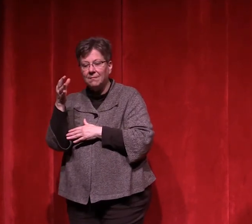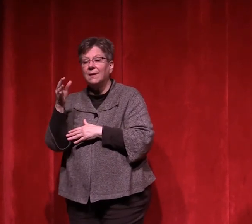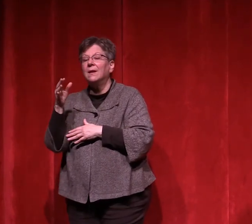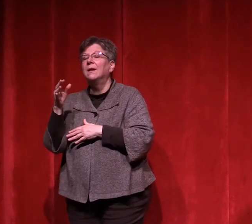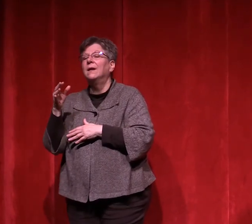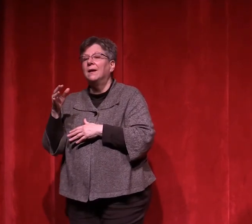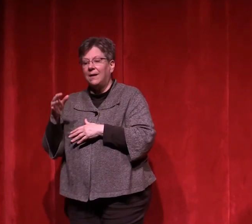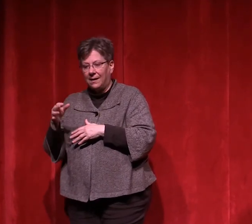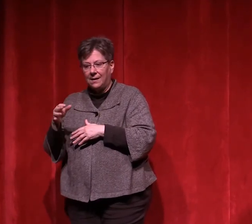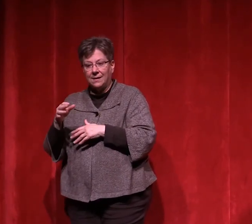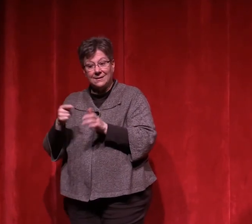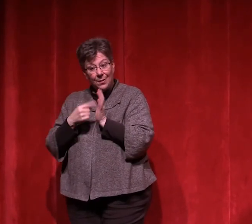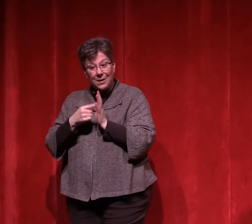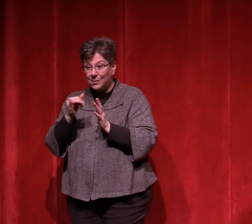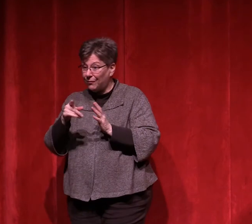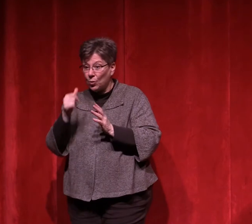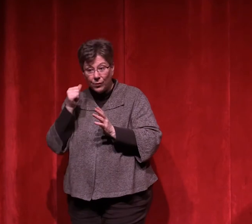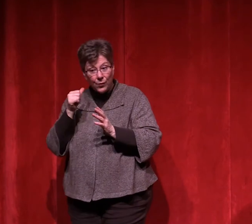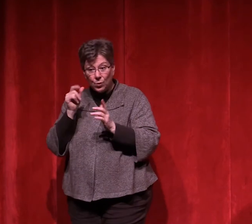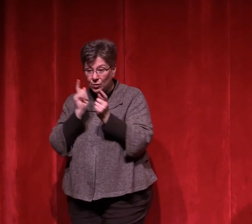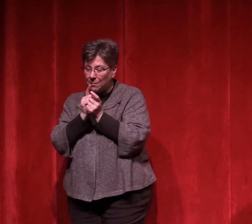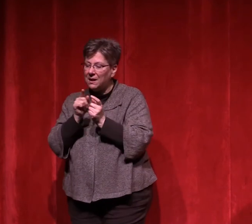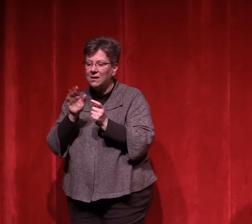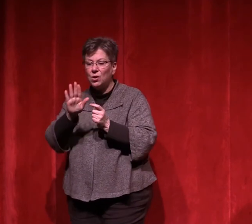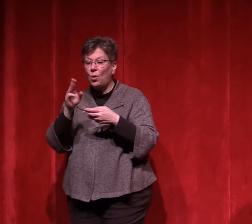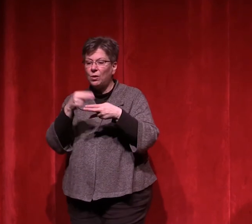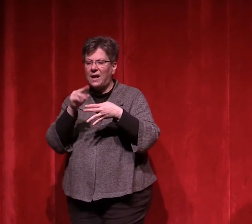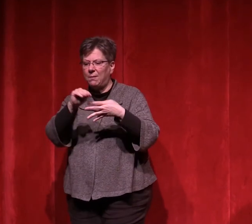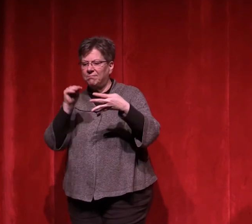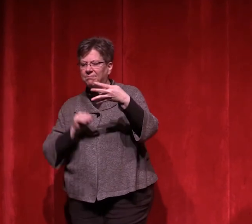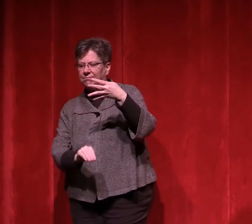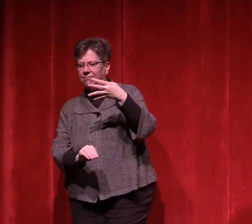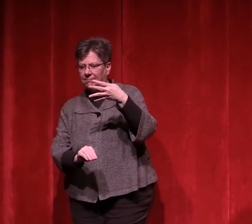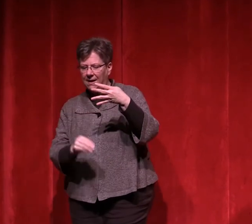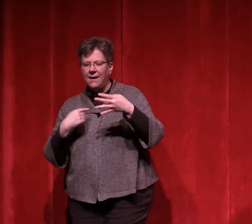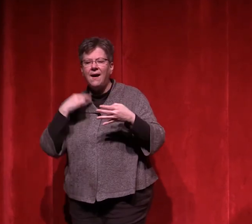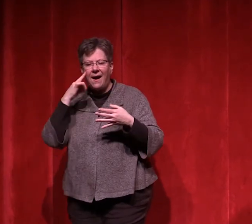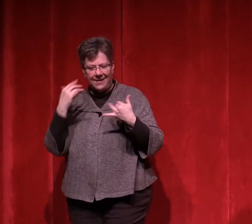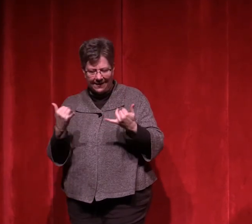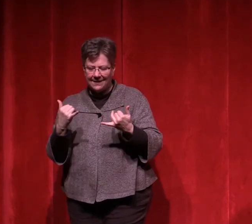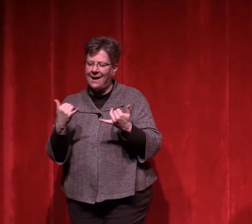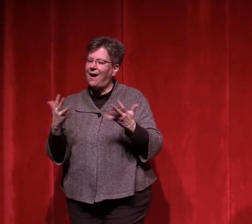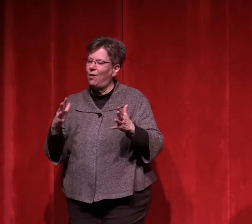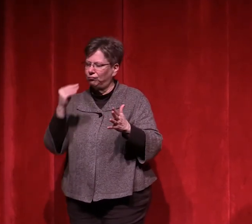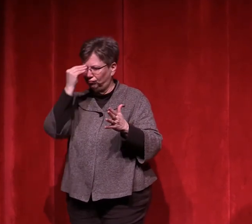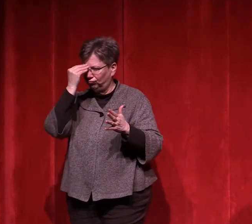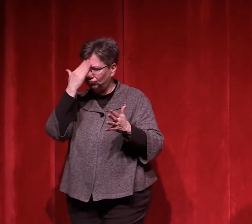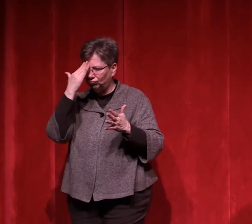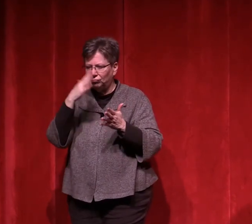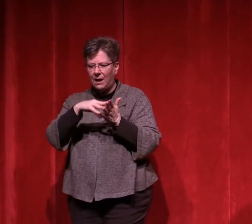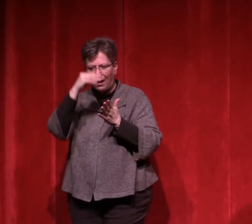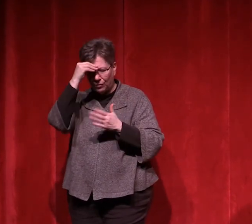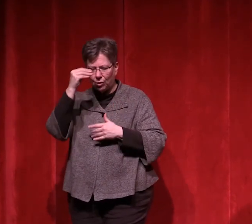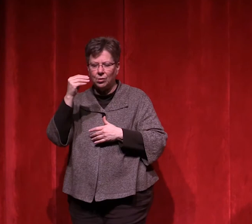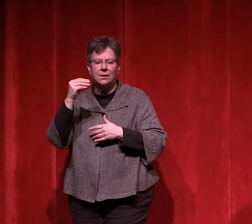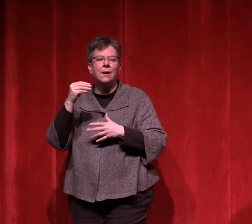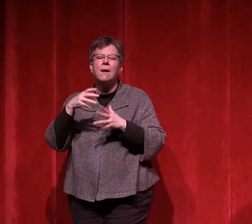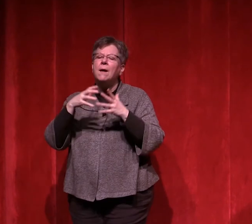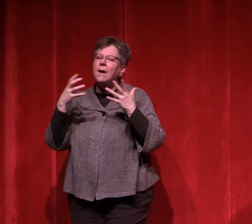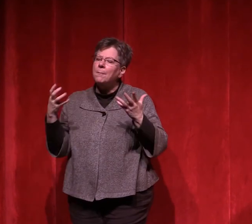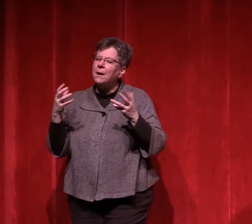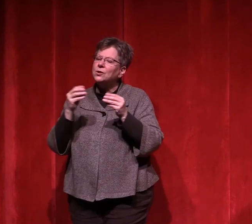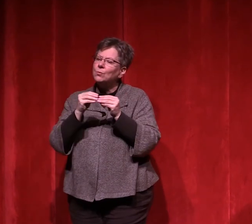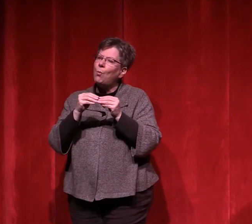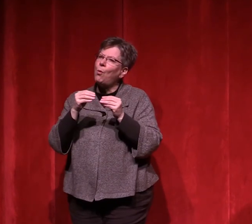or you didn't get a baby at all. And I think that we've all learned in the meantime that it is so much more